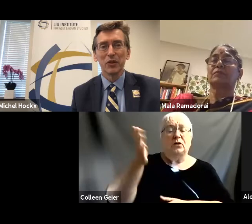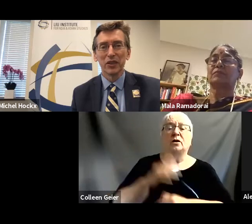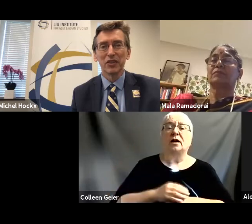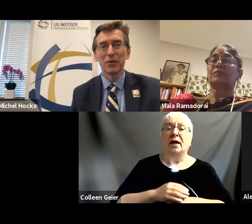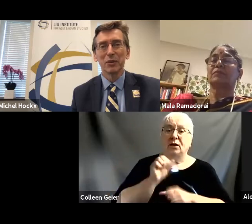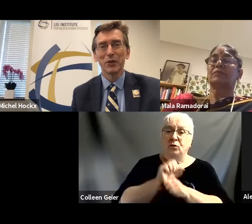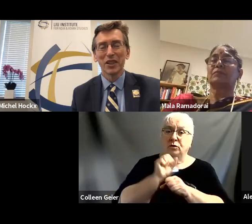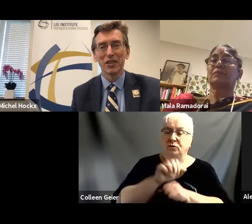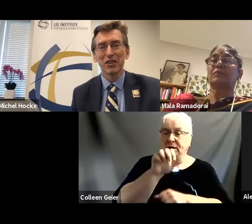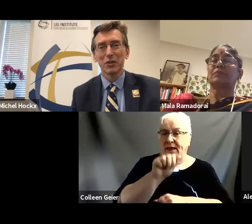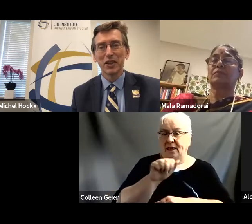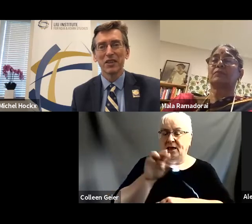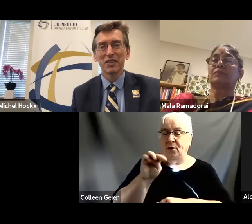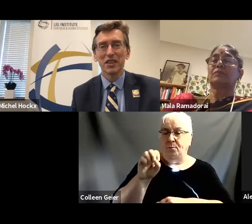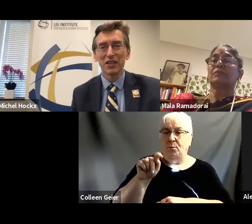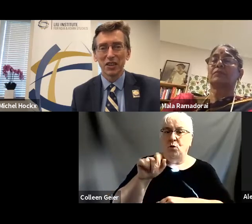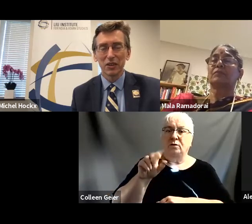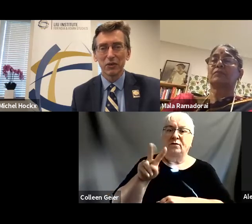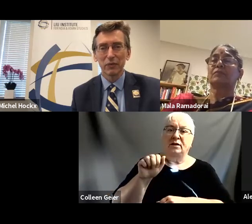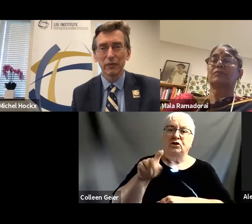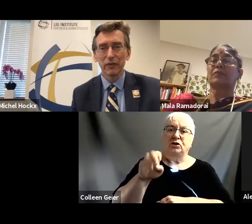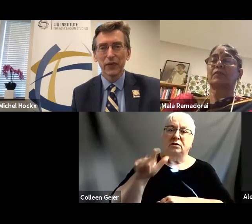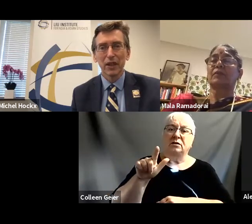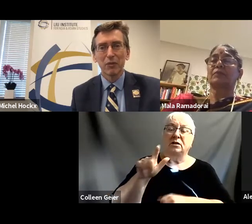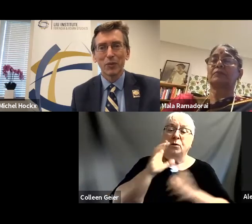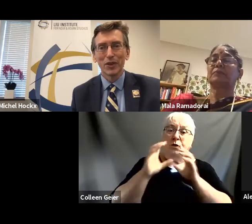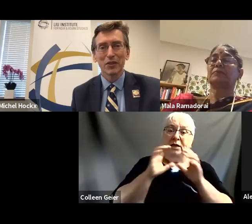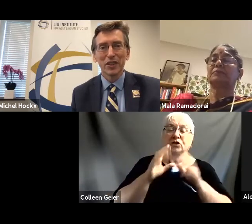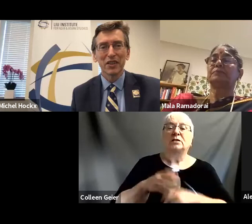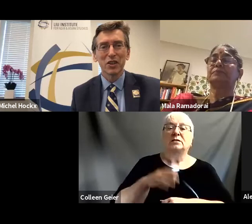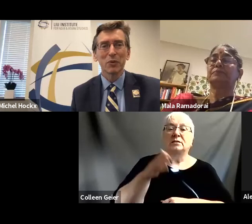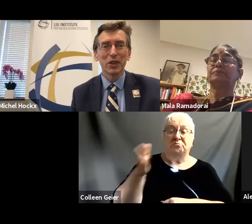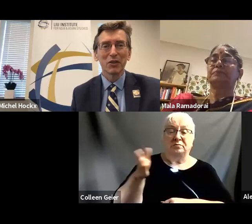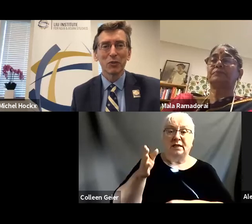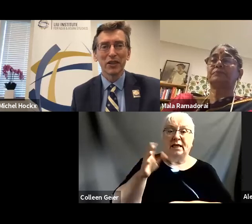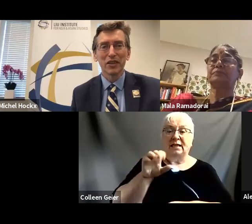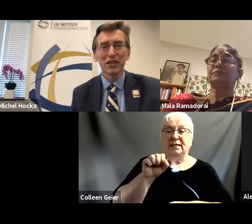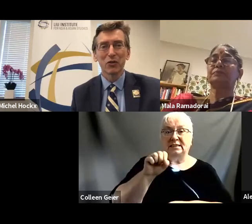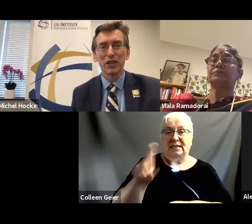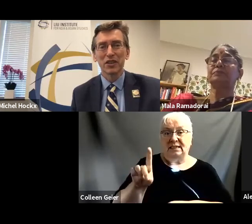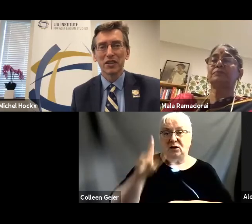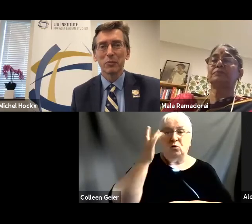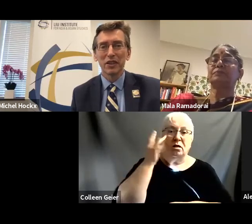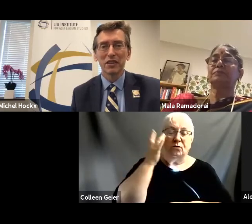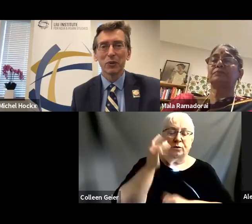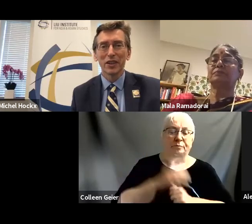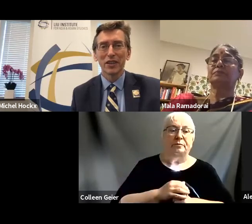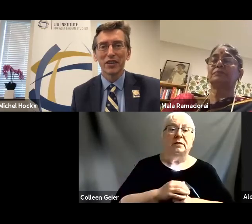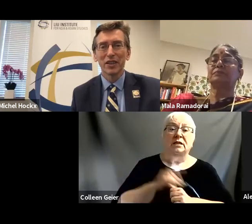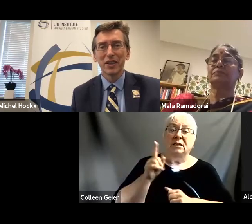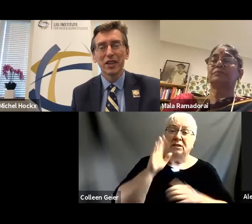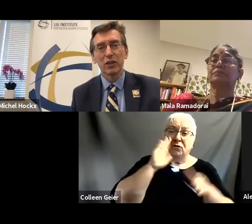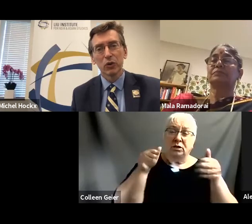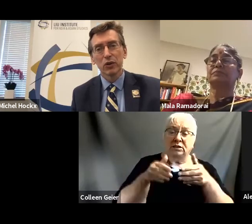A Motivational Communications based in San Diego. Much of his inspirational message addresses disability